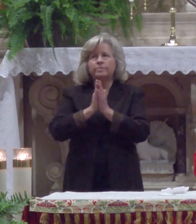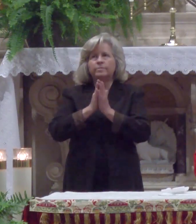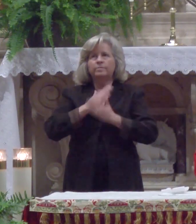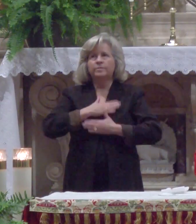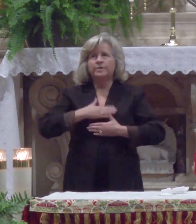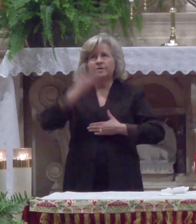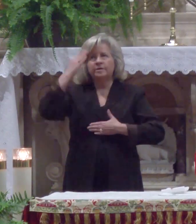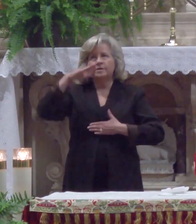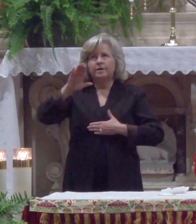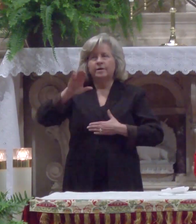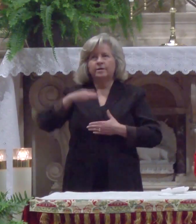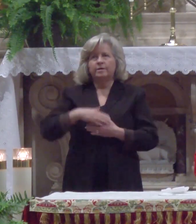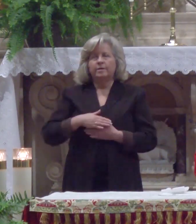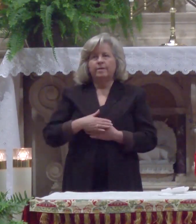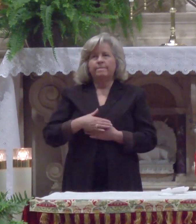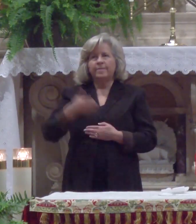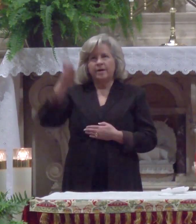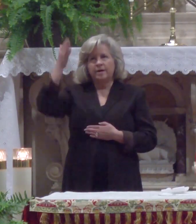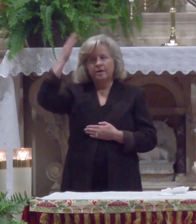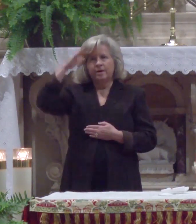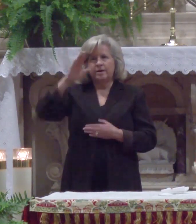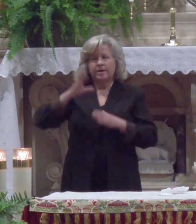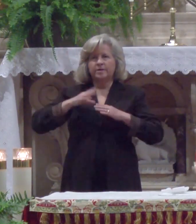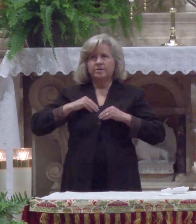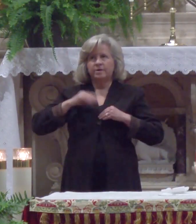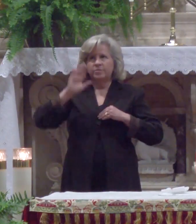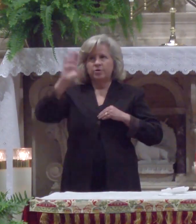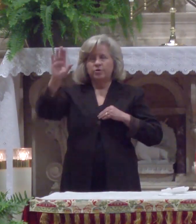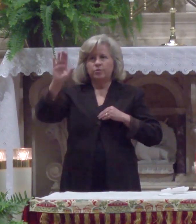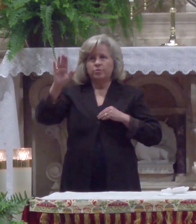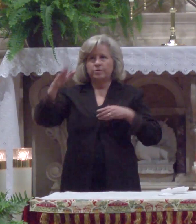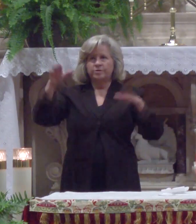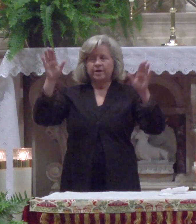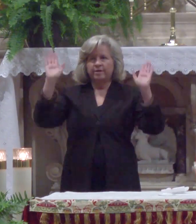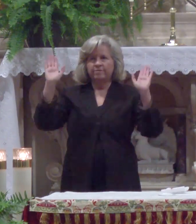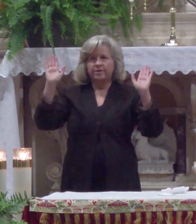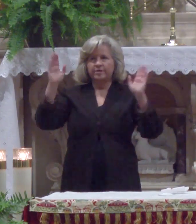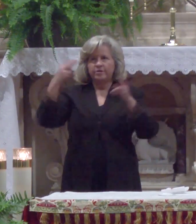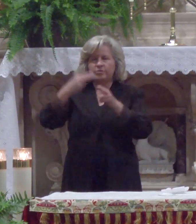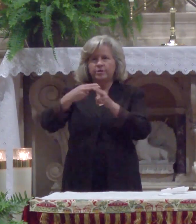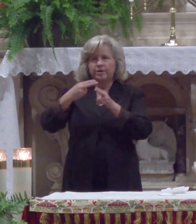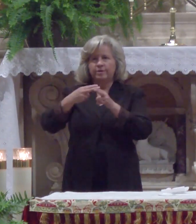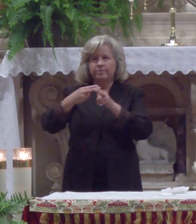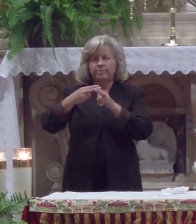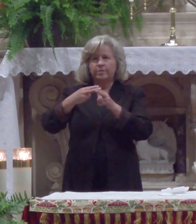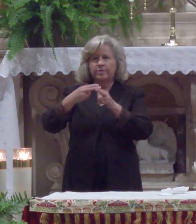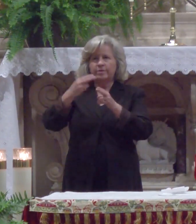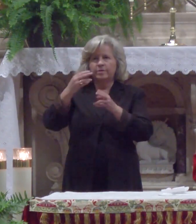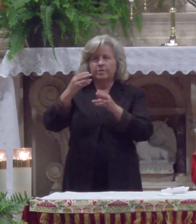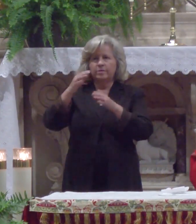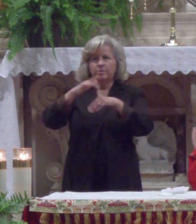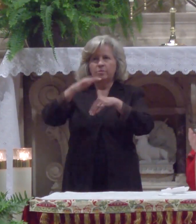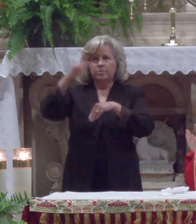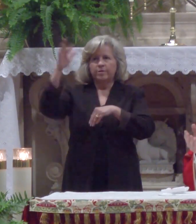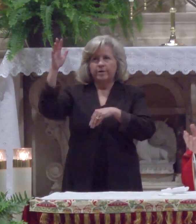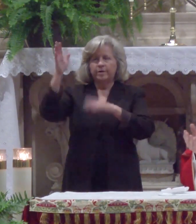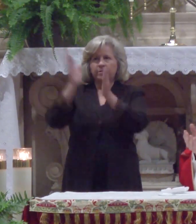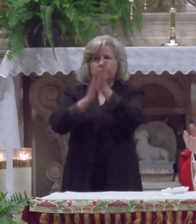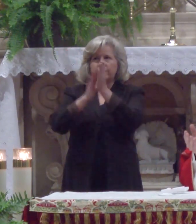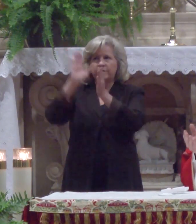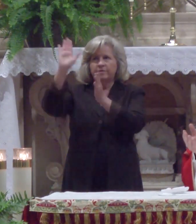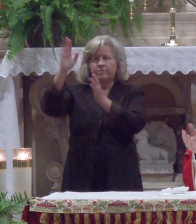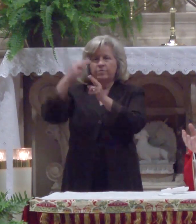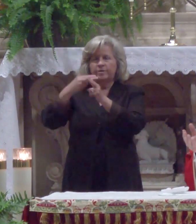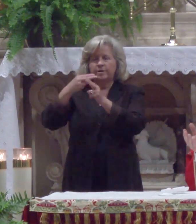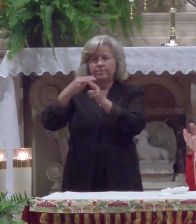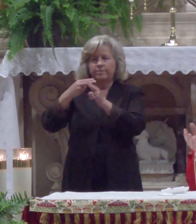the Lord accept the sacrifice at your hands for the praise and glory of his name, for our good and all of his holy church. Through